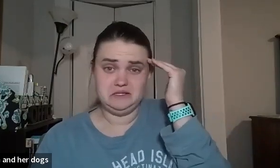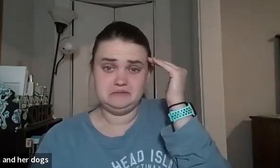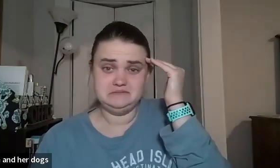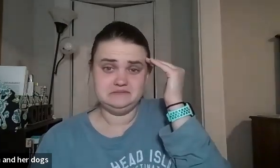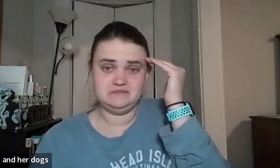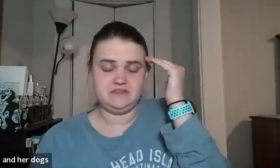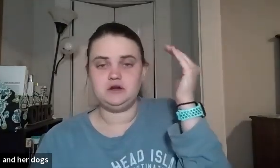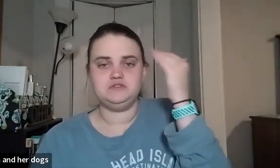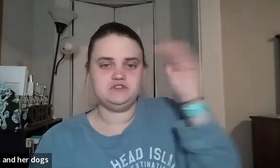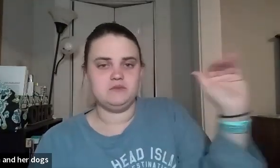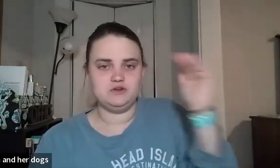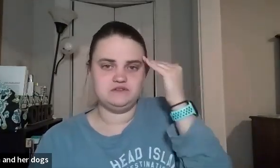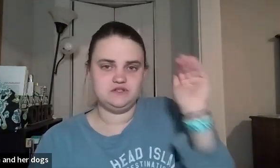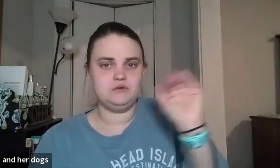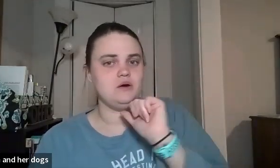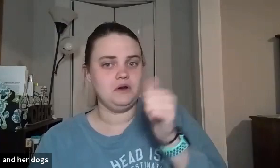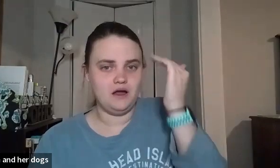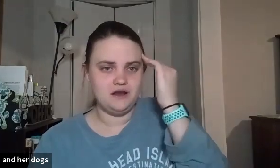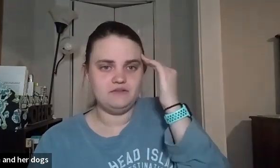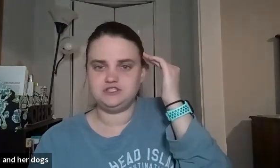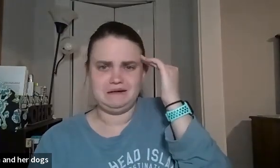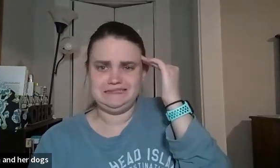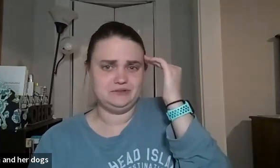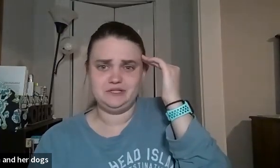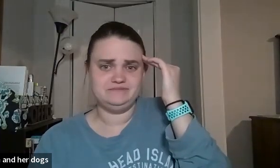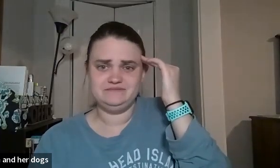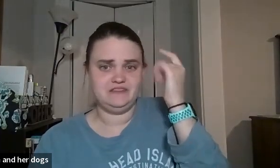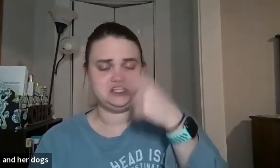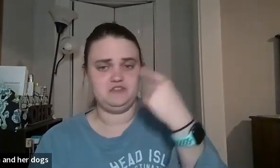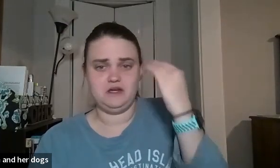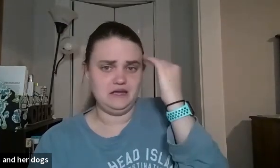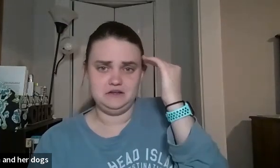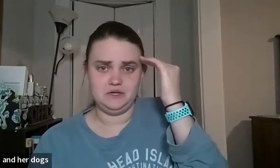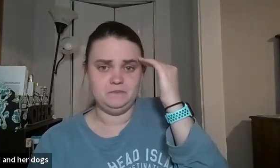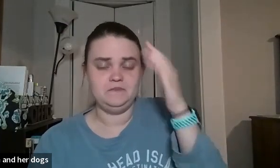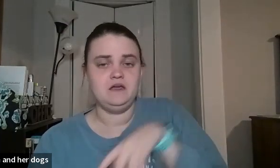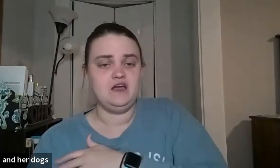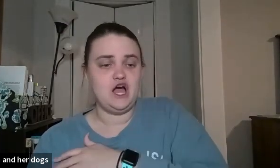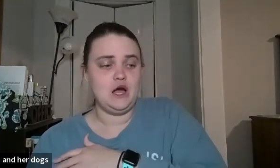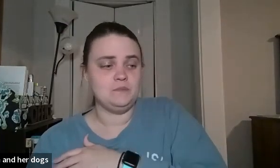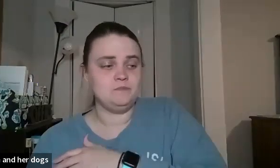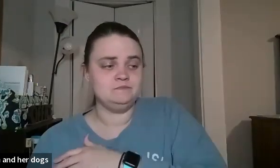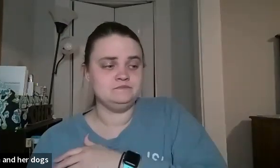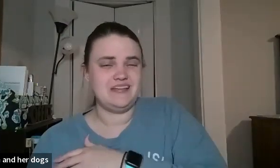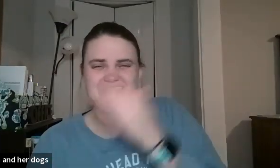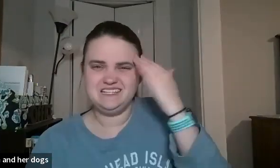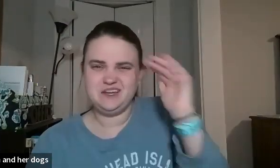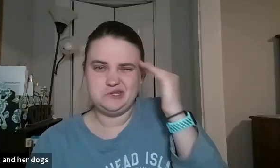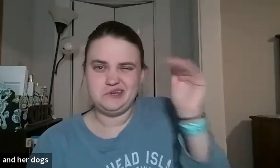know. Like they don't do the motion of don't know or not know. They'll just go, I don't know. Like they shake their head, I don't know. I tend to go, don't